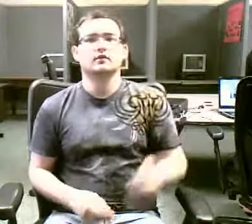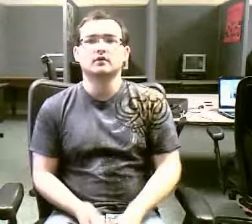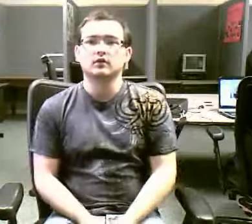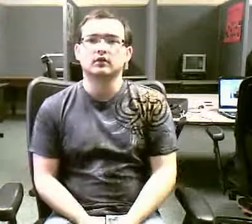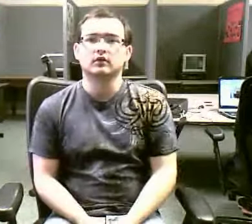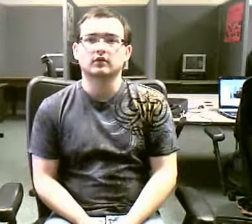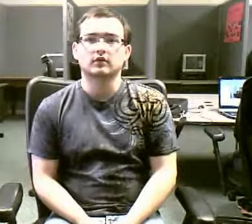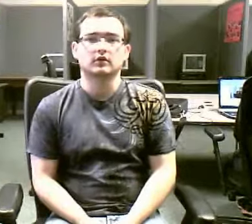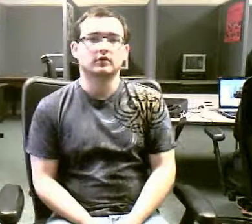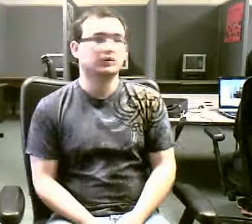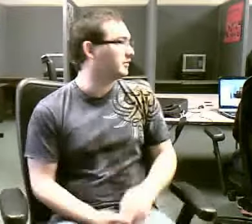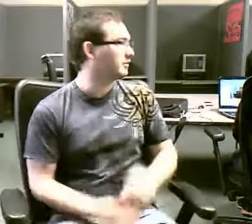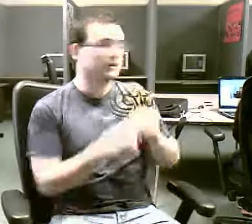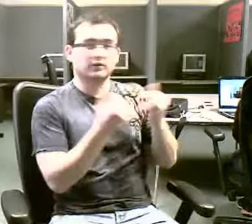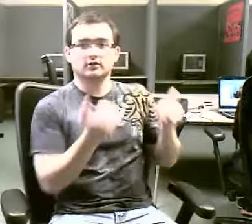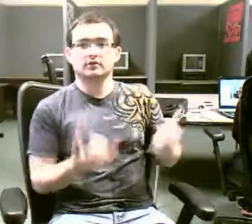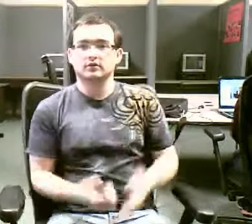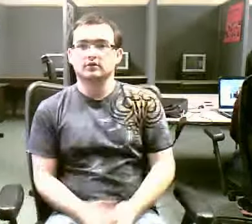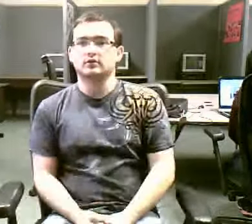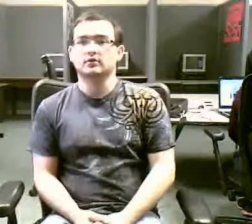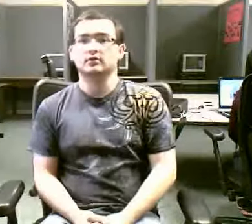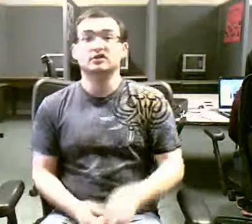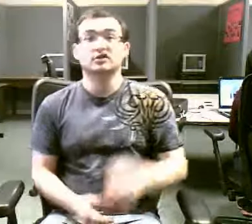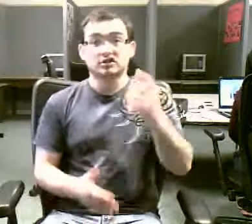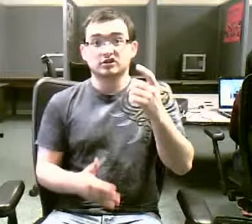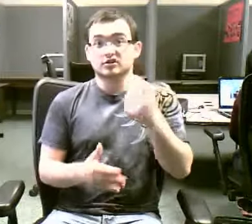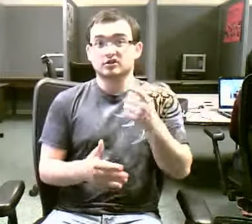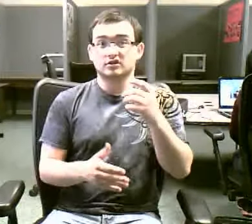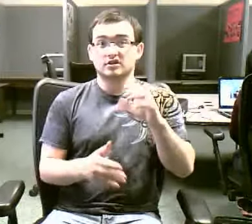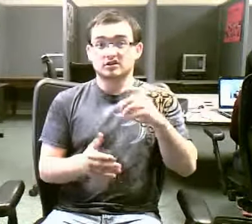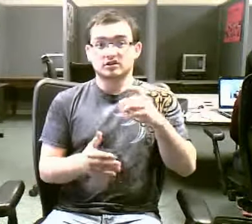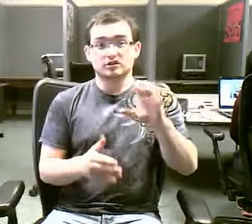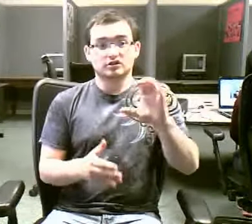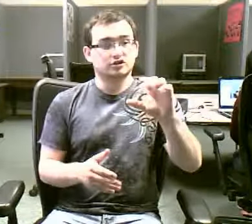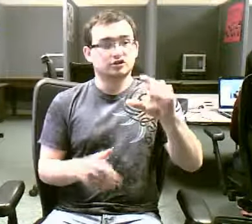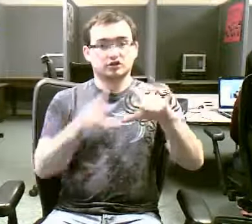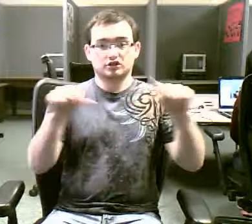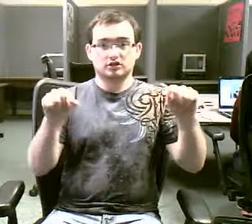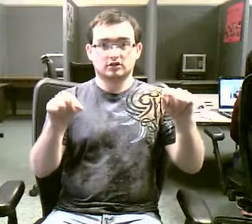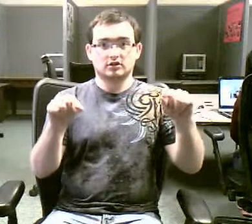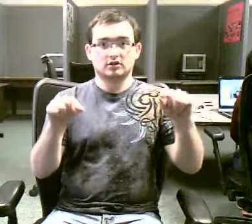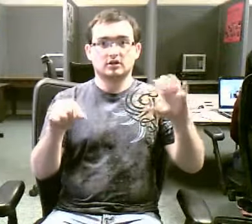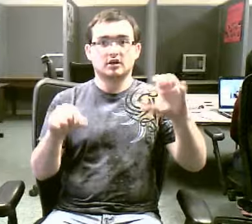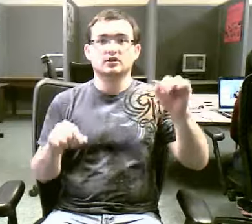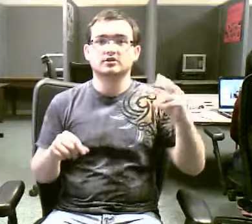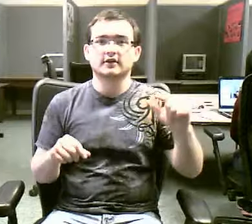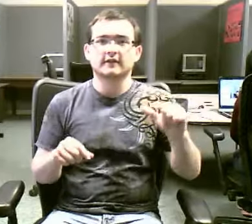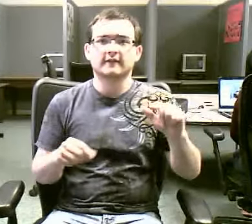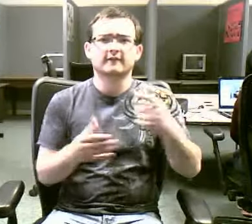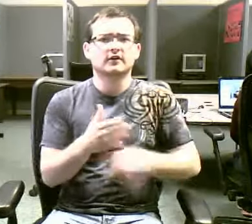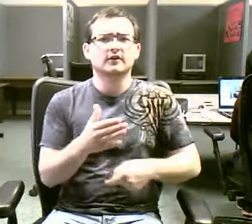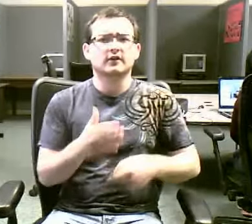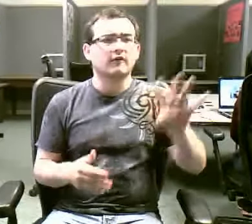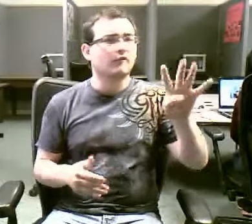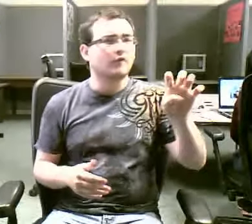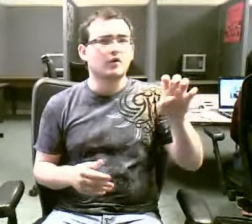Check cashing fees cost the average unbanked family $400 per year. You are less likely to spend